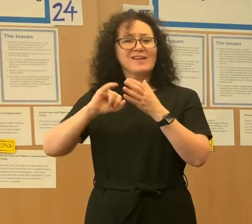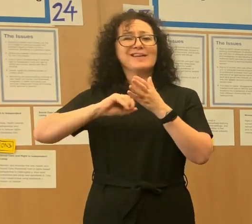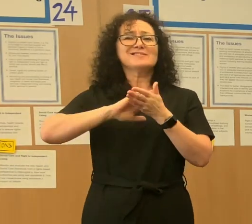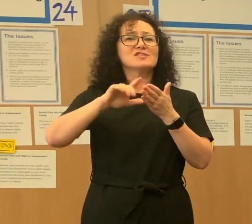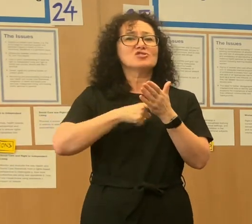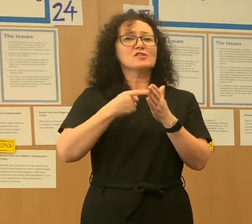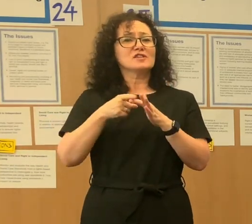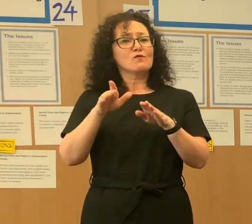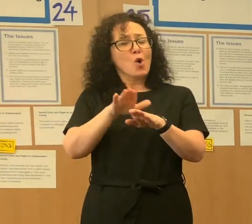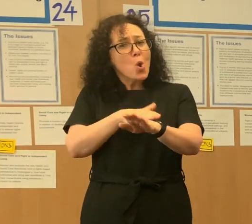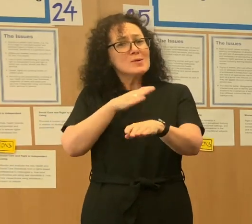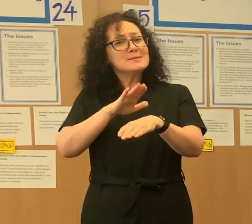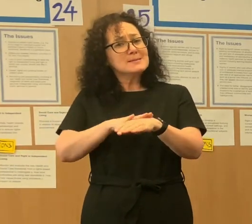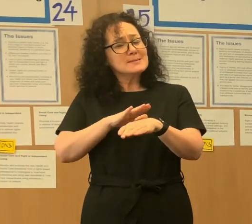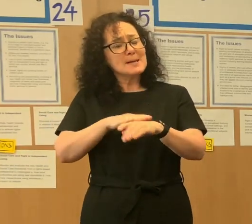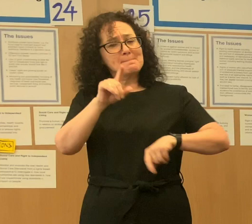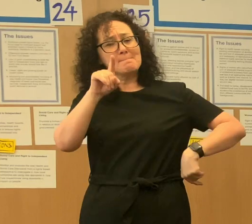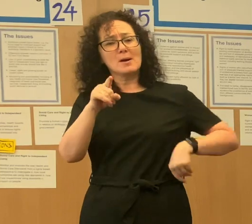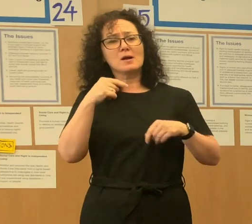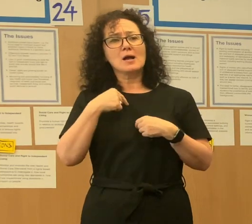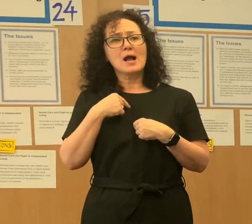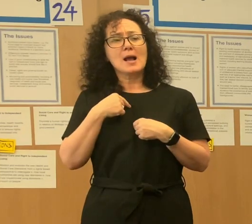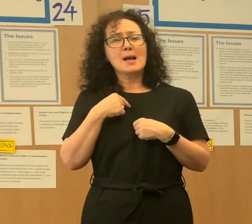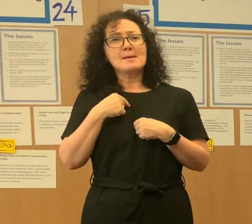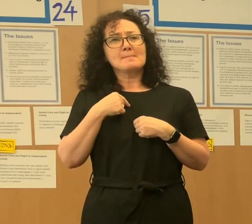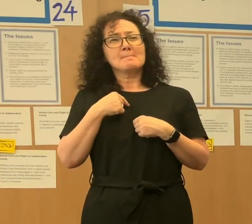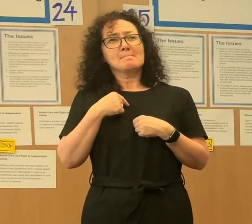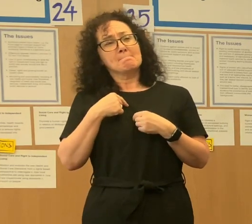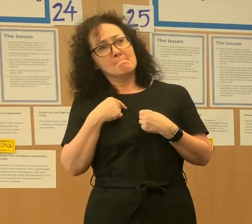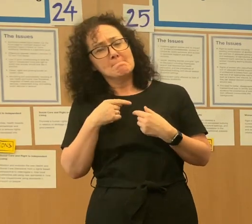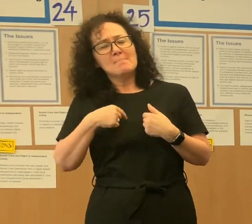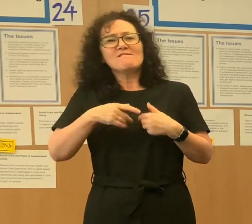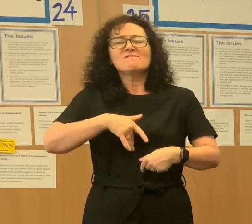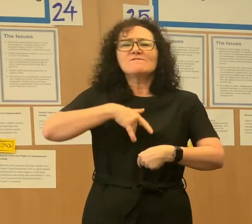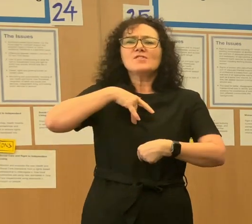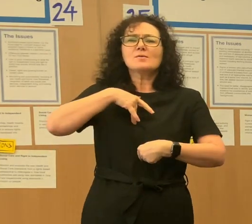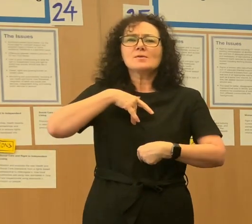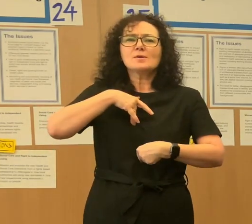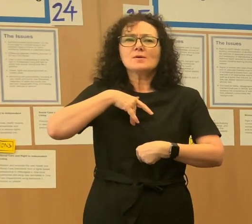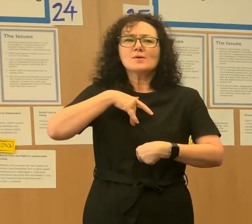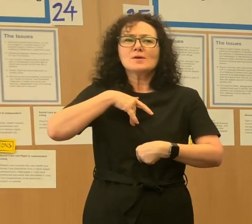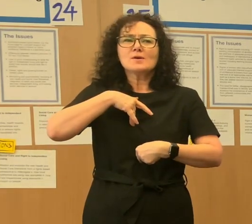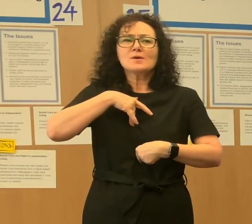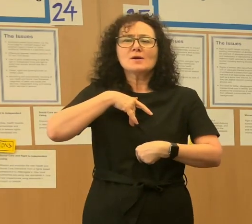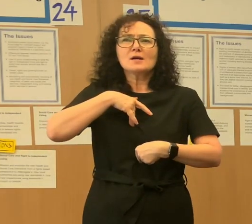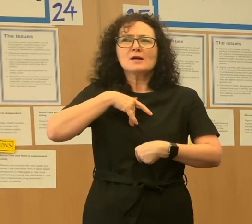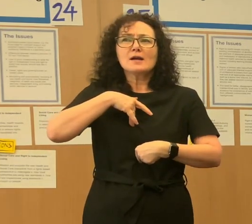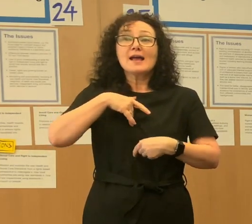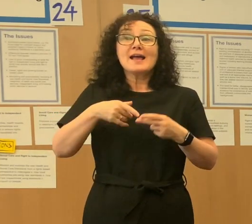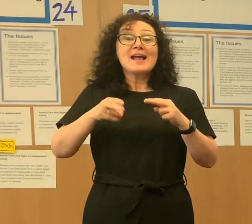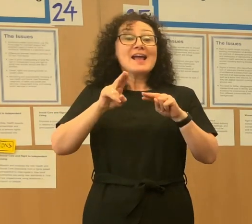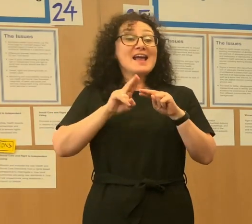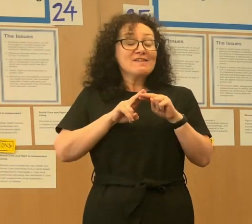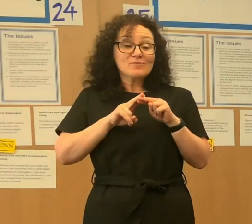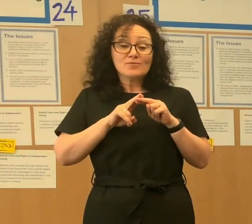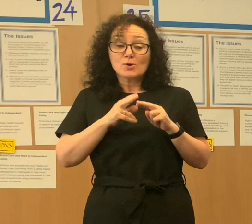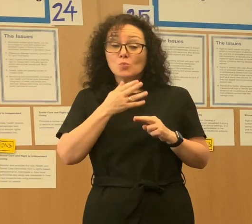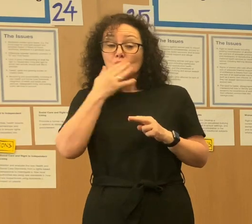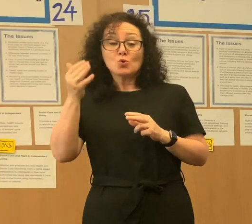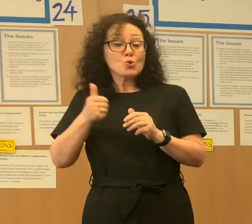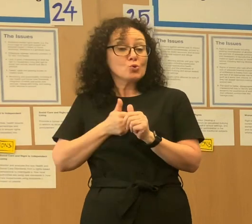And I don't think that from my own point of view, my experience of SNAP would be quite so positive without the support